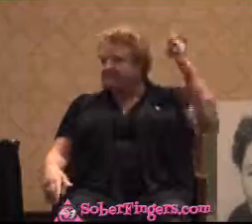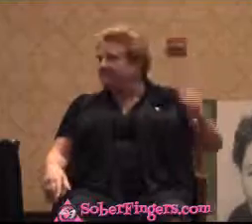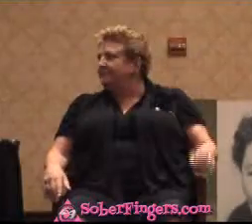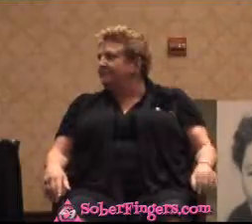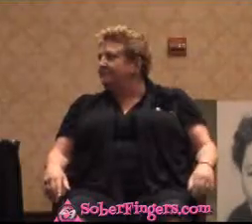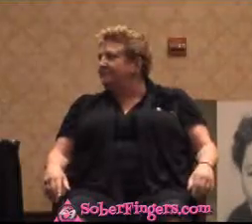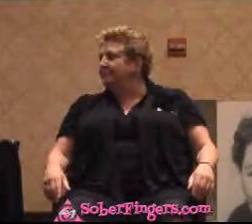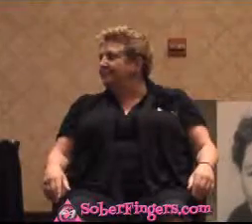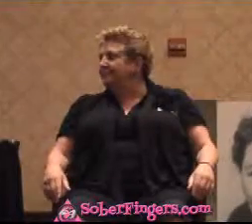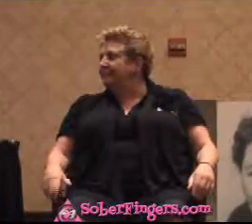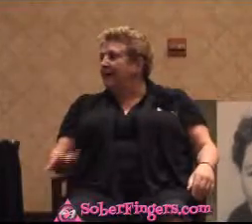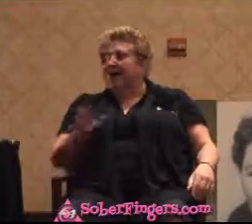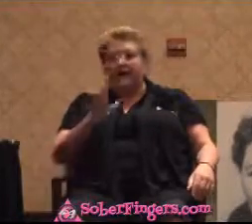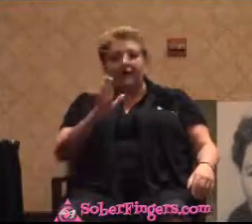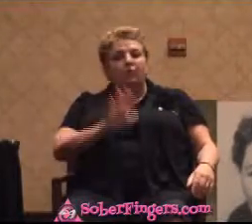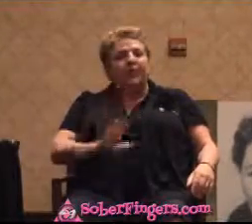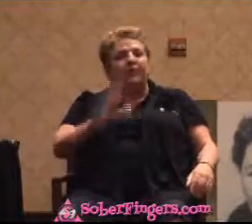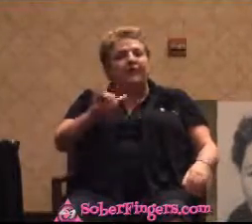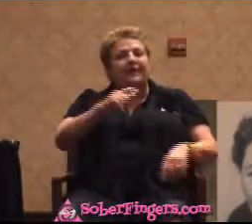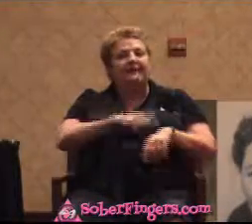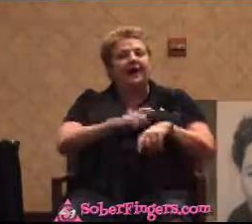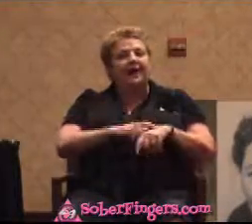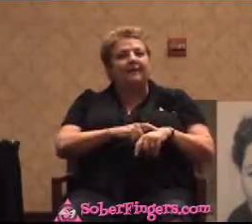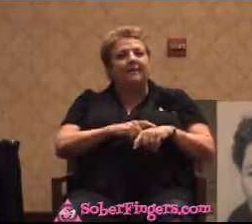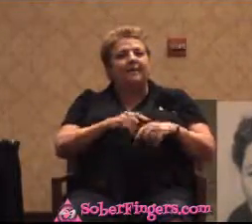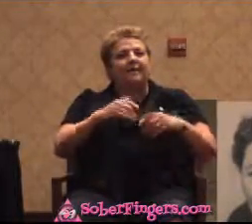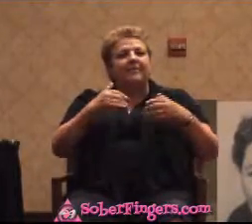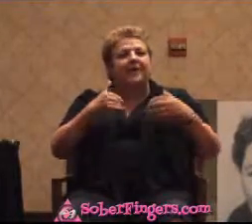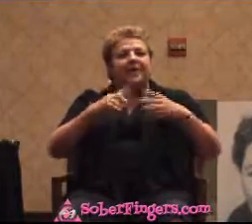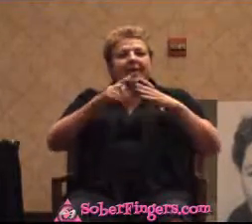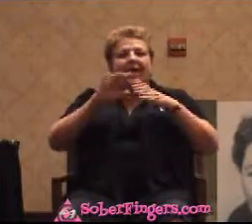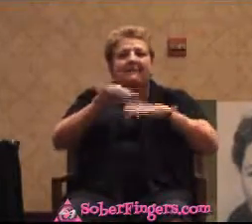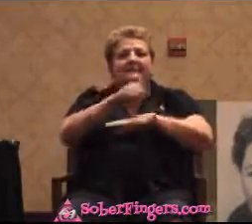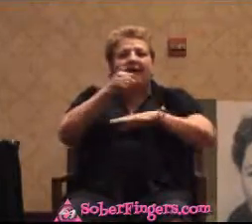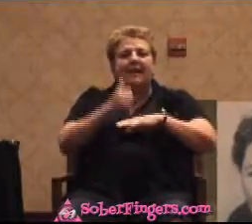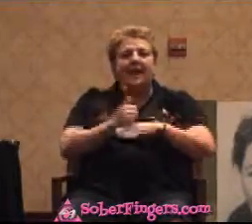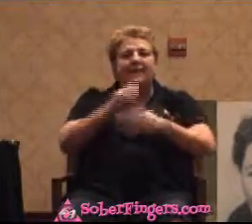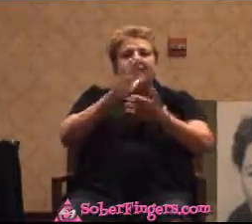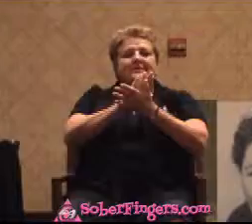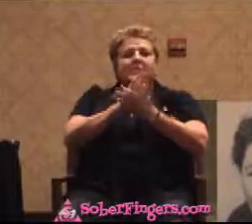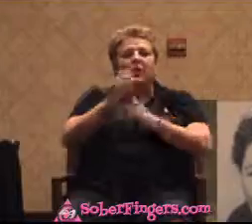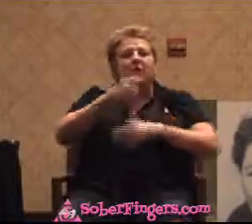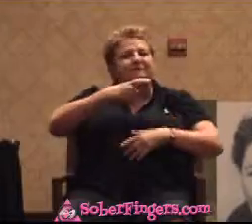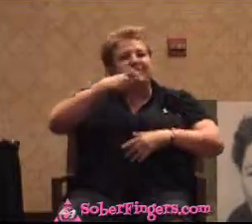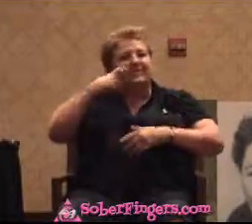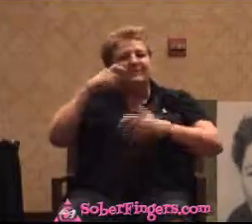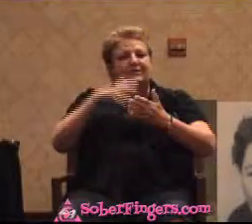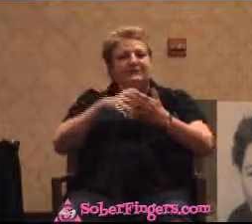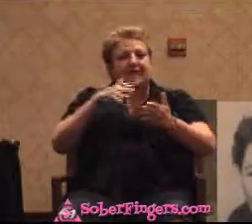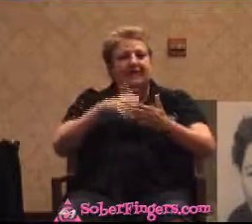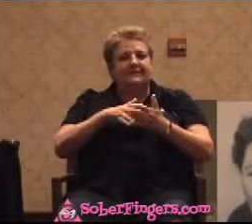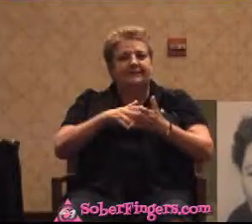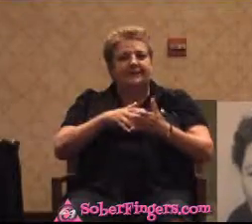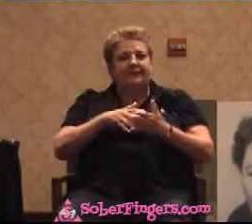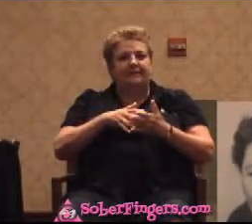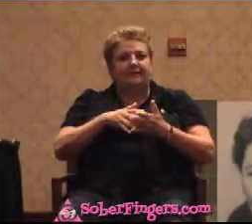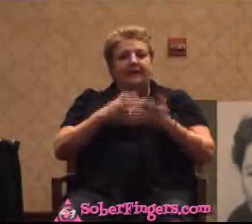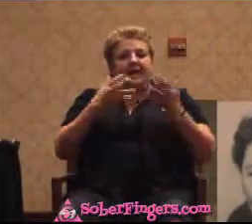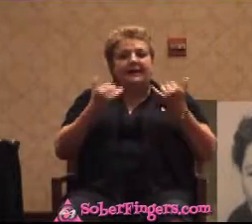And about this time, they had incorporated the School of Addiction Studies into the University of Cincinnati, and I now have my liberal arts and social